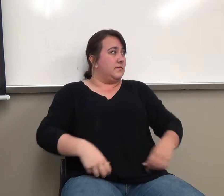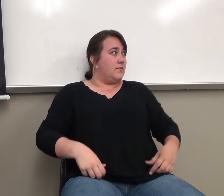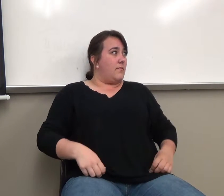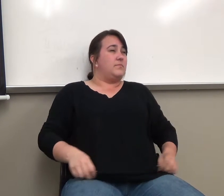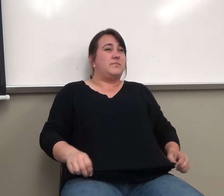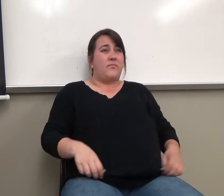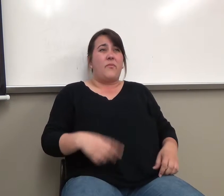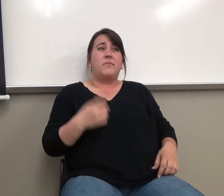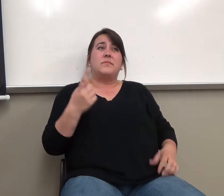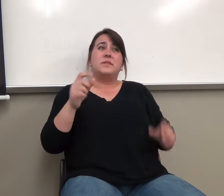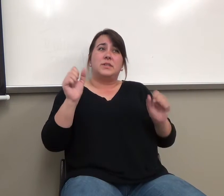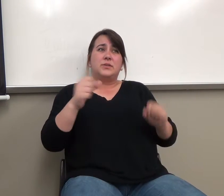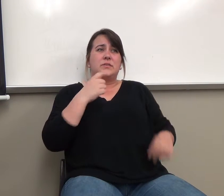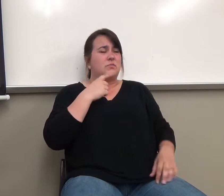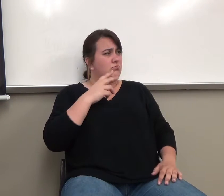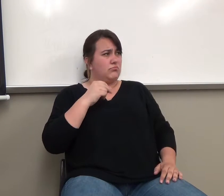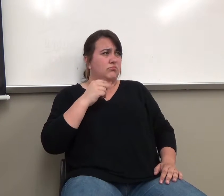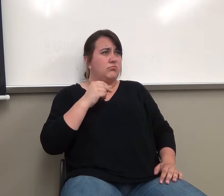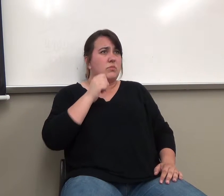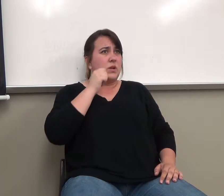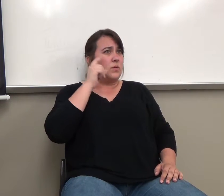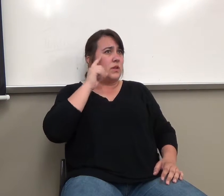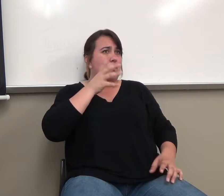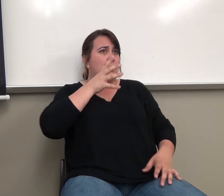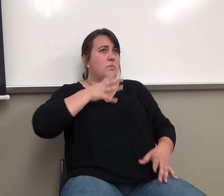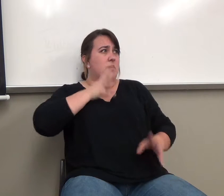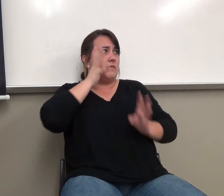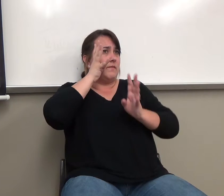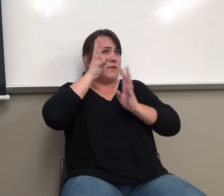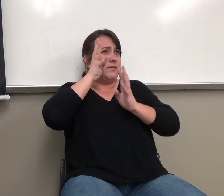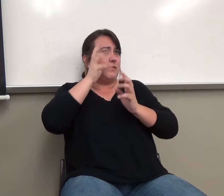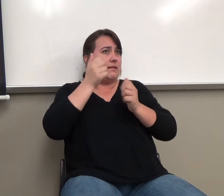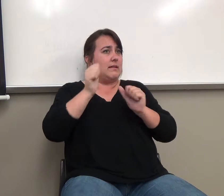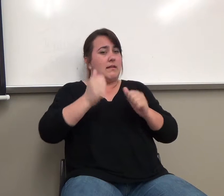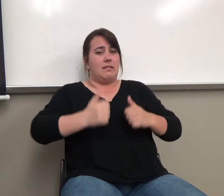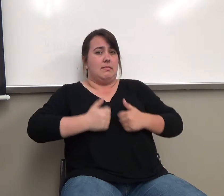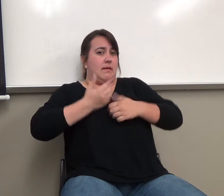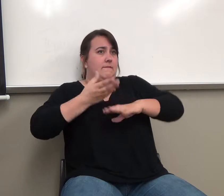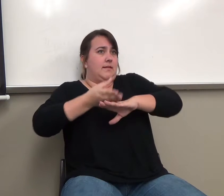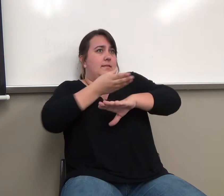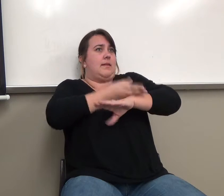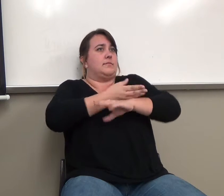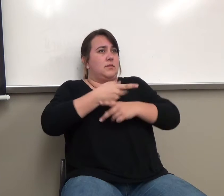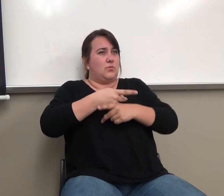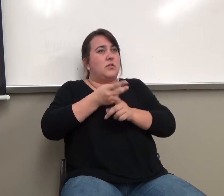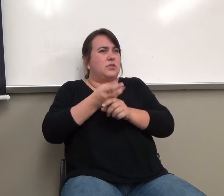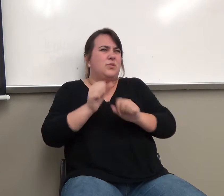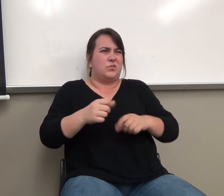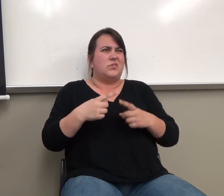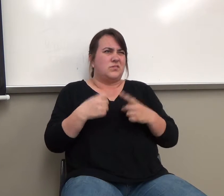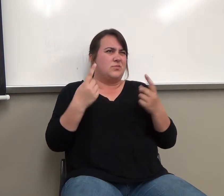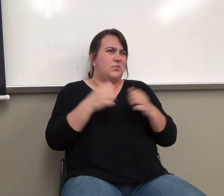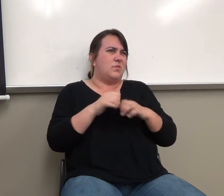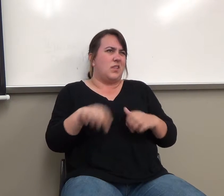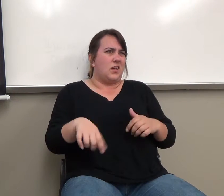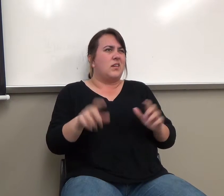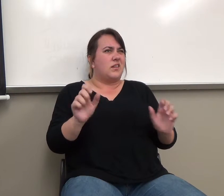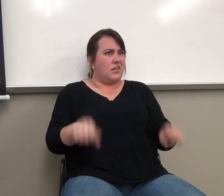Somebody could say, no, I don't think women have actually done any life-enhancing products, okay? These are